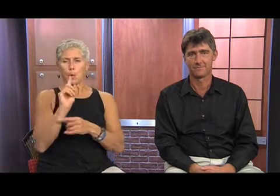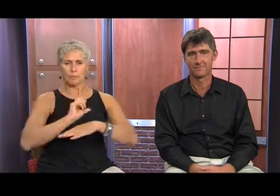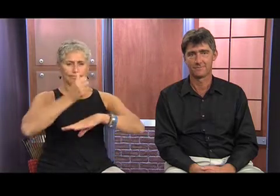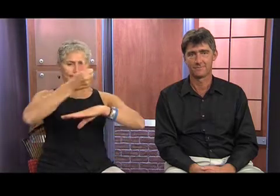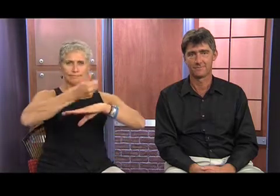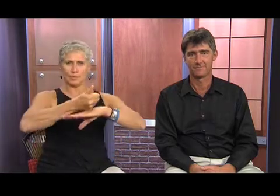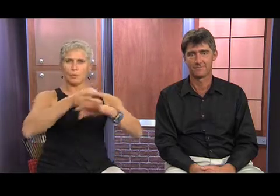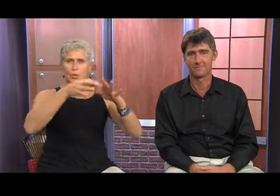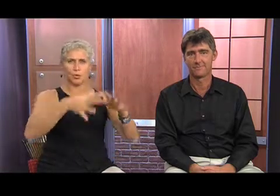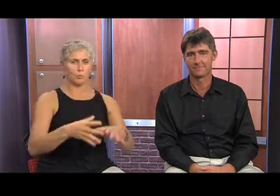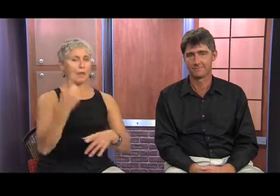year's experiments.